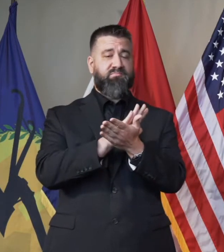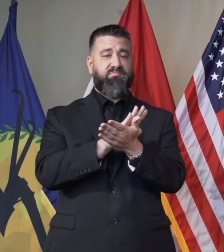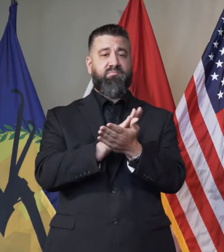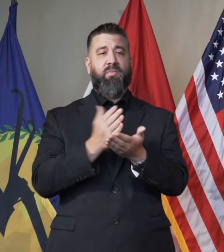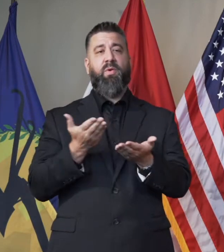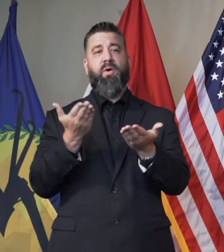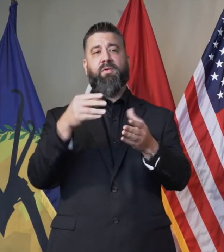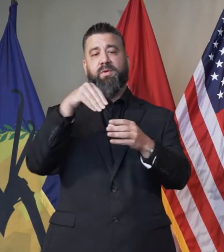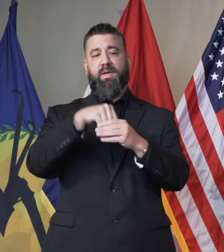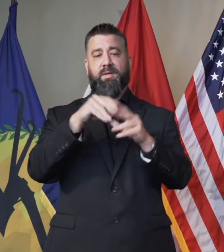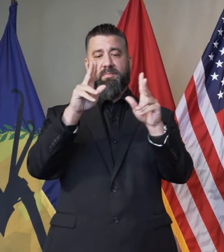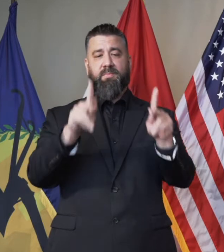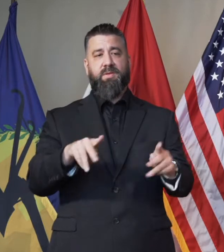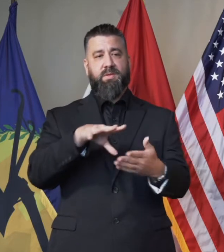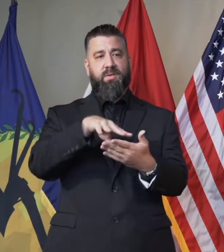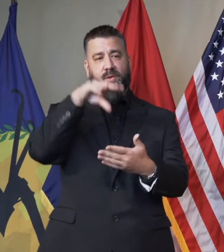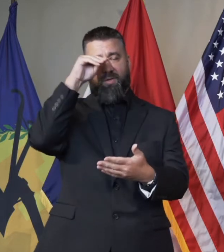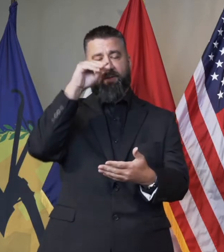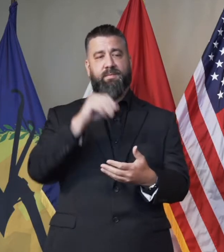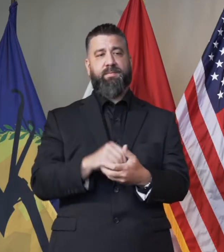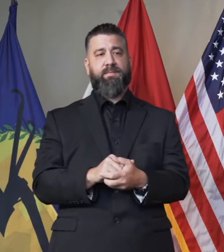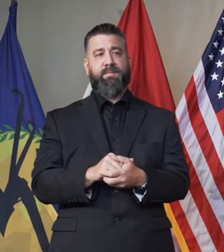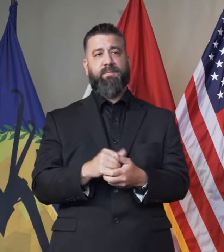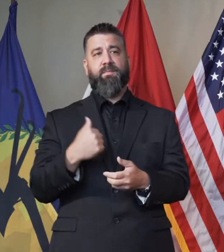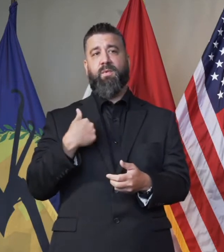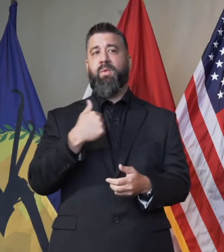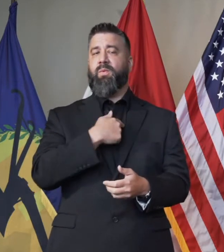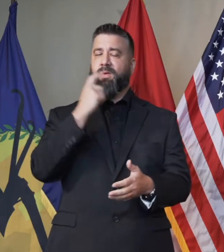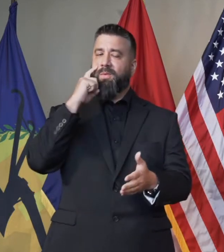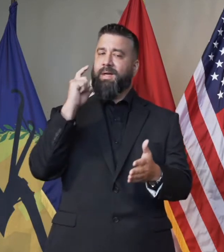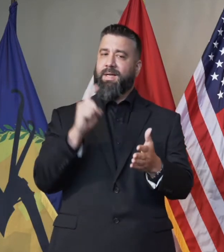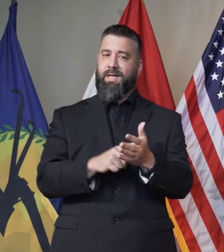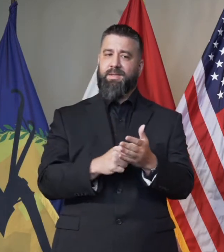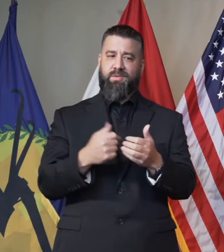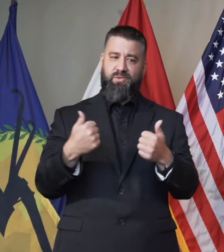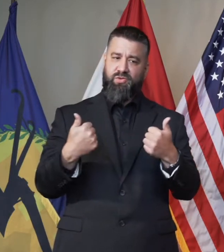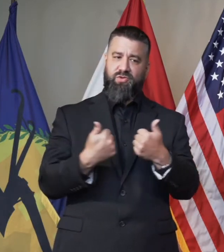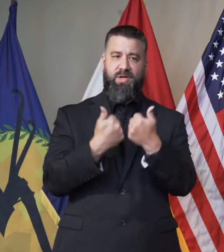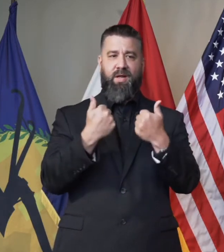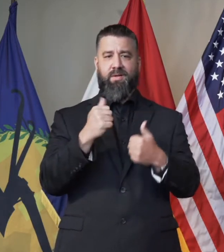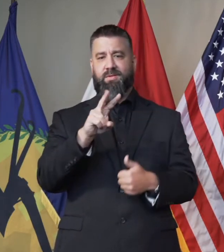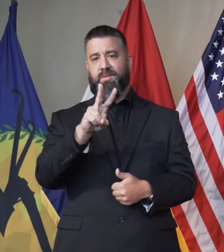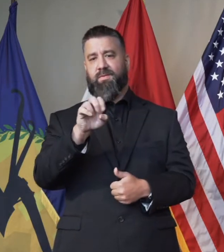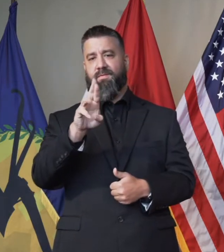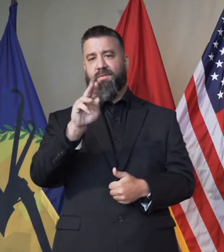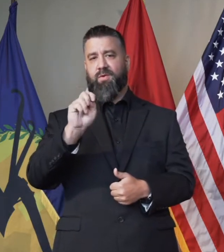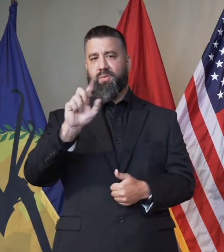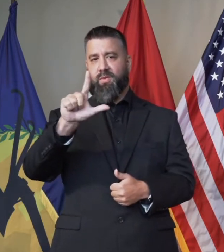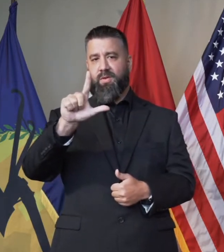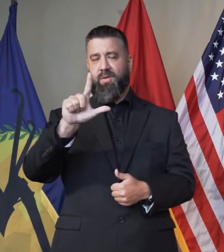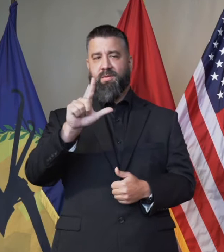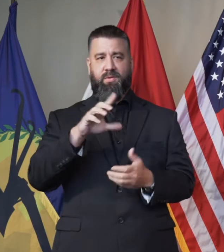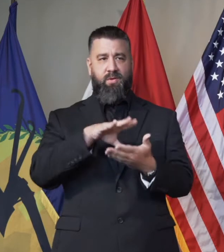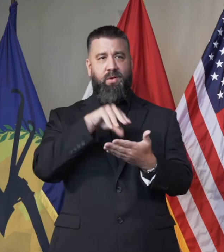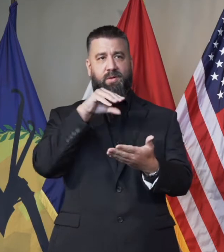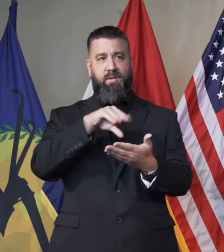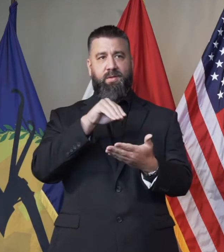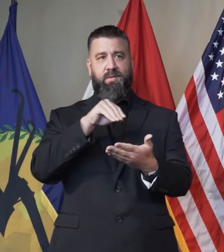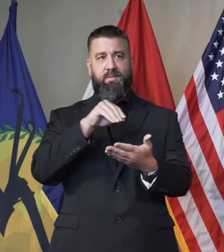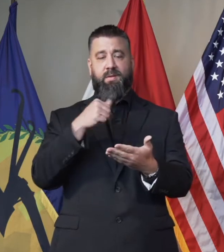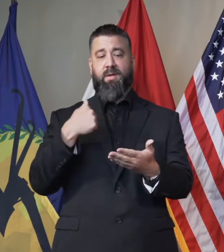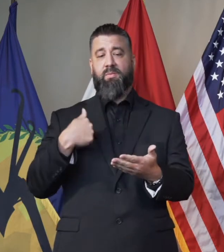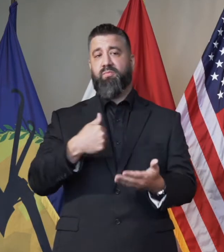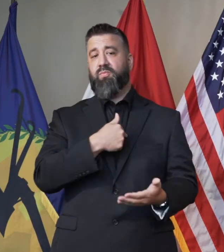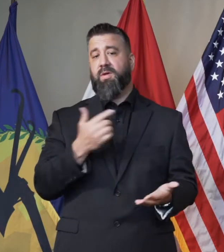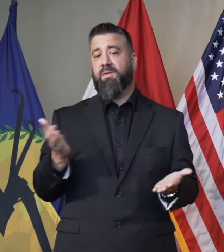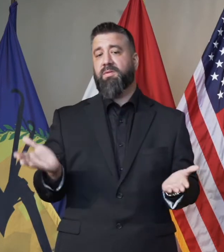option for their schools. We recognize the challenges that virtual learning poses, and we encourage school districts